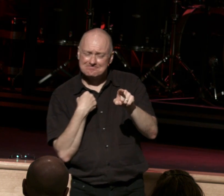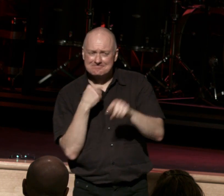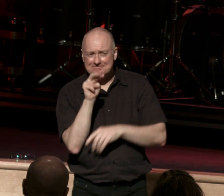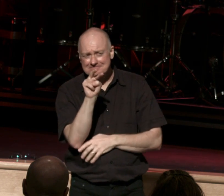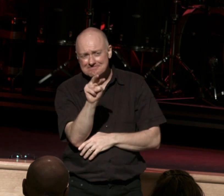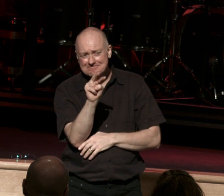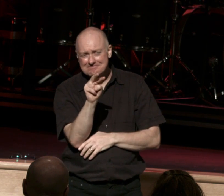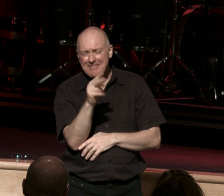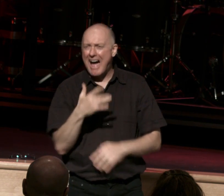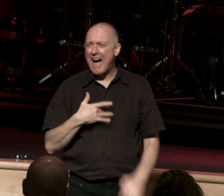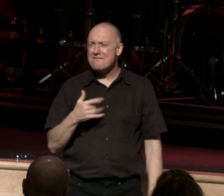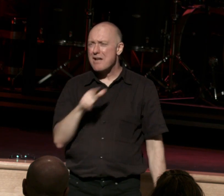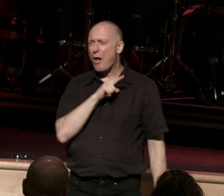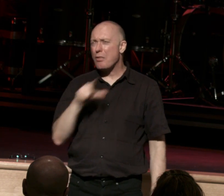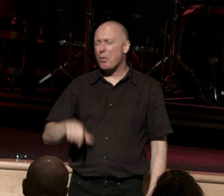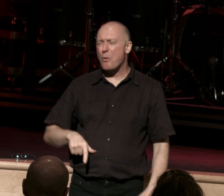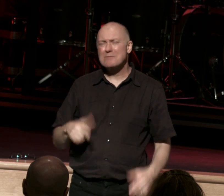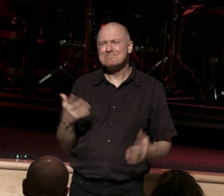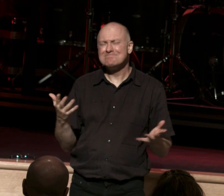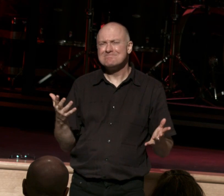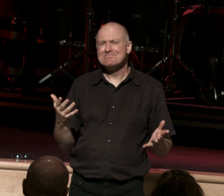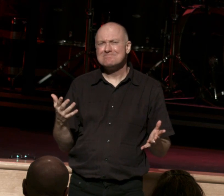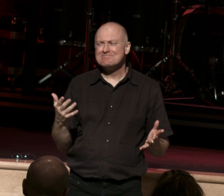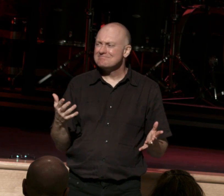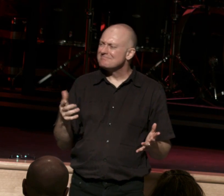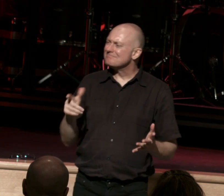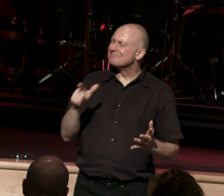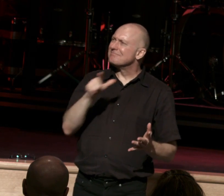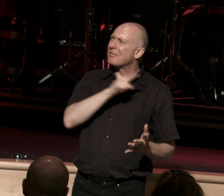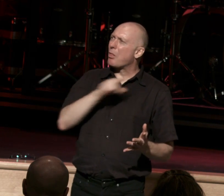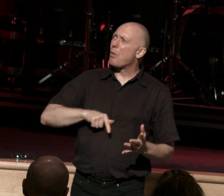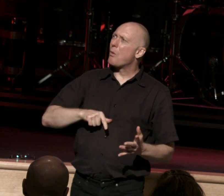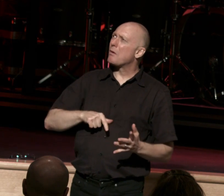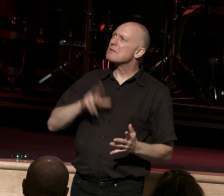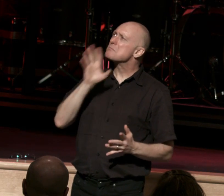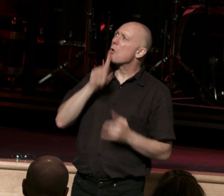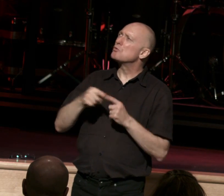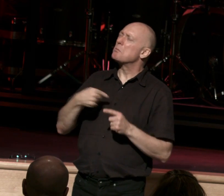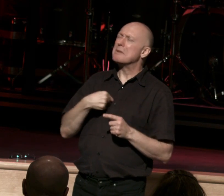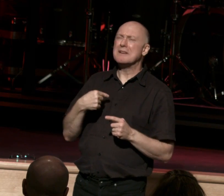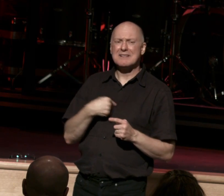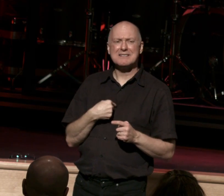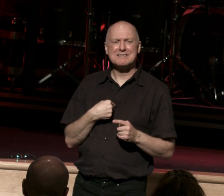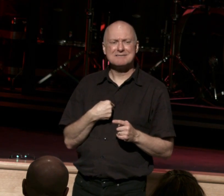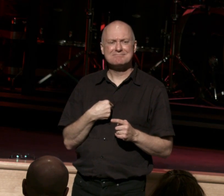that moment. And I felt the Lord, didn't say audibly, just so deeply impression upon my heart.